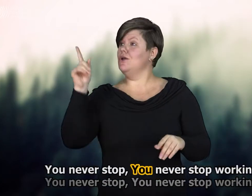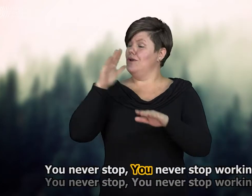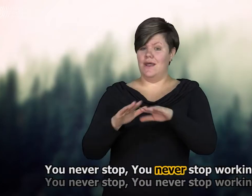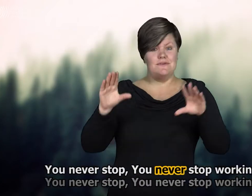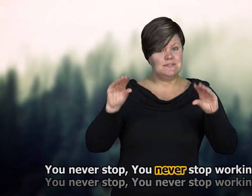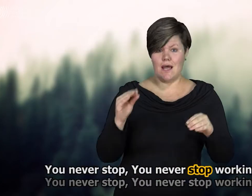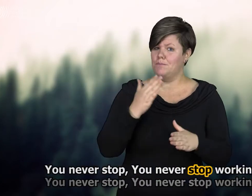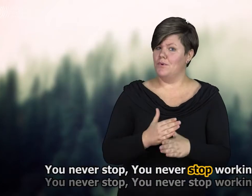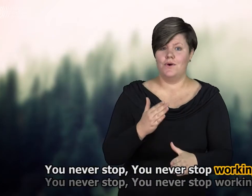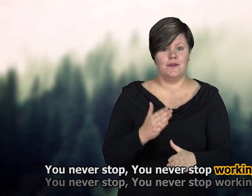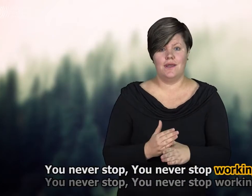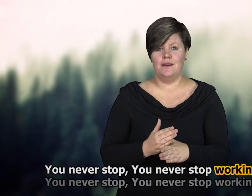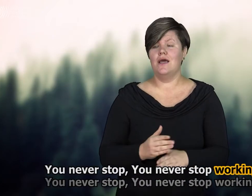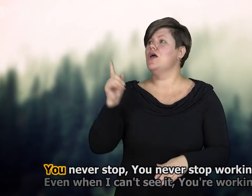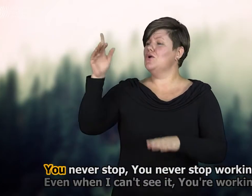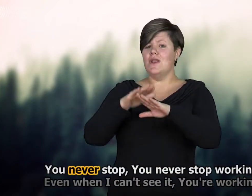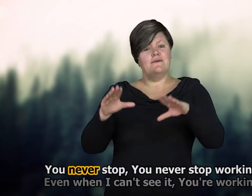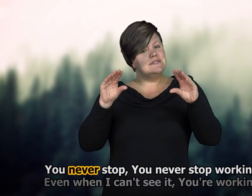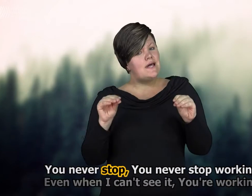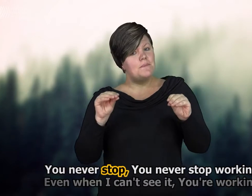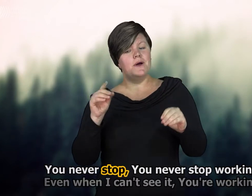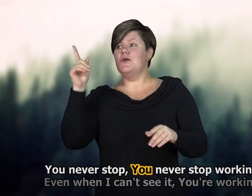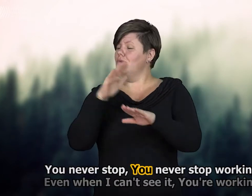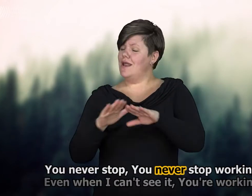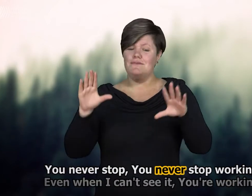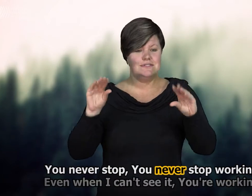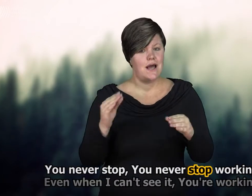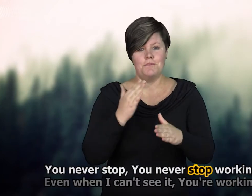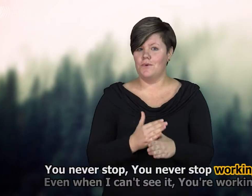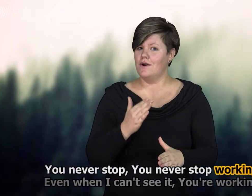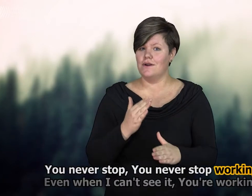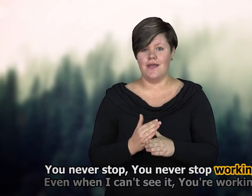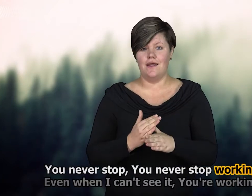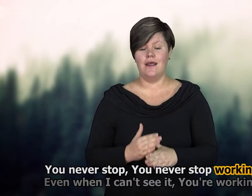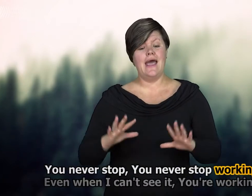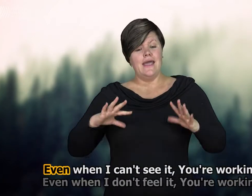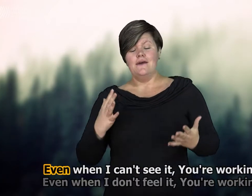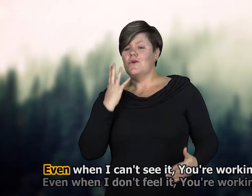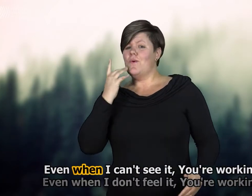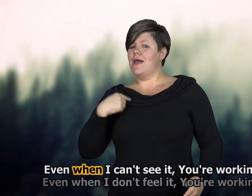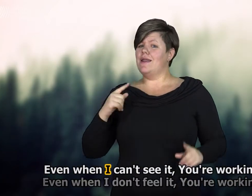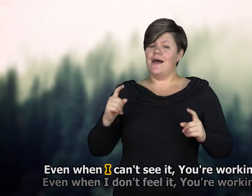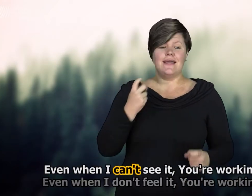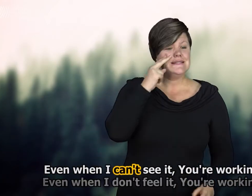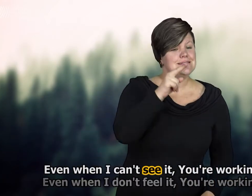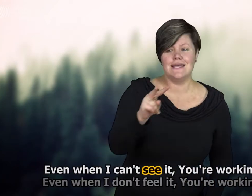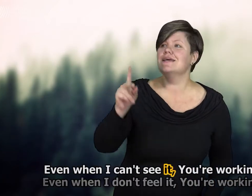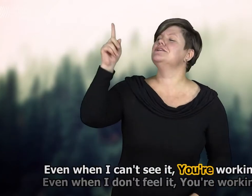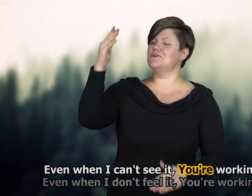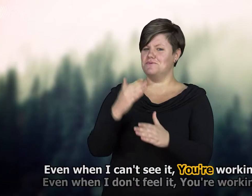you never stop workin' You never stop, you never stop workin' Even when I can't see it, you're